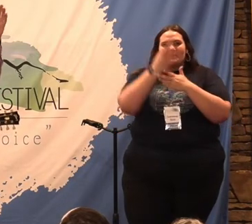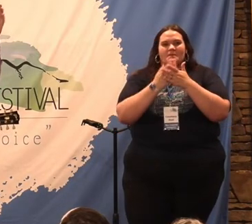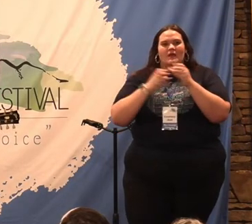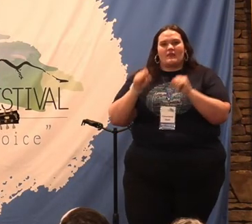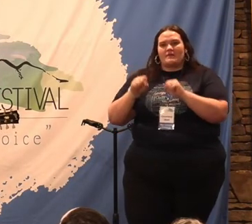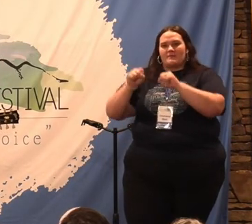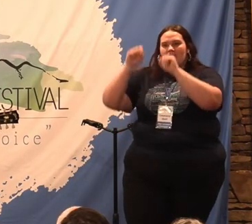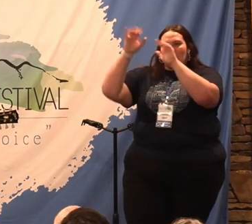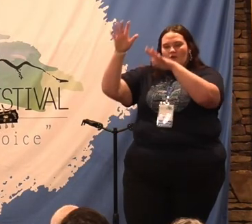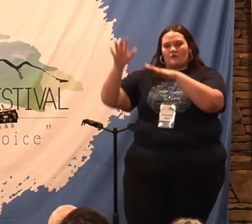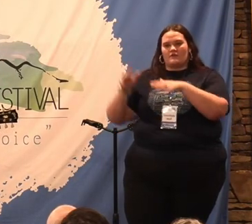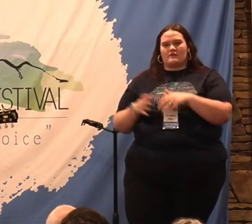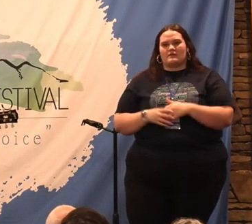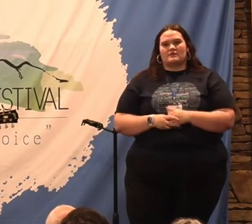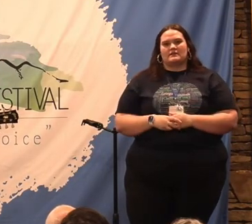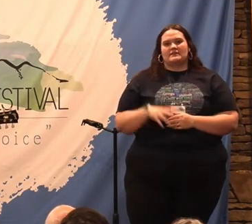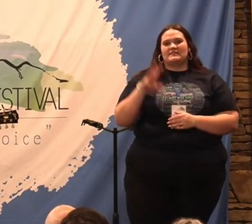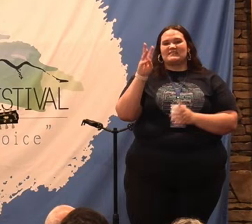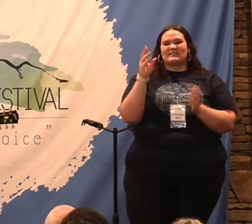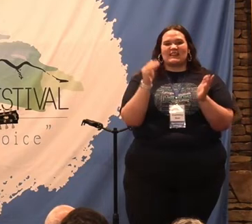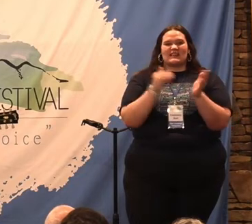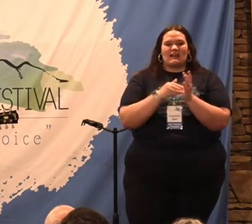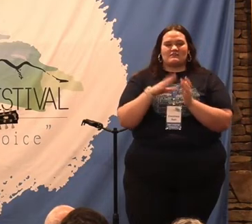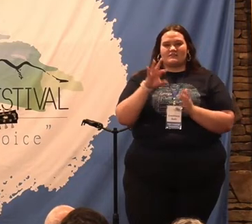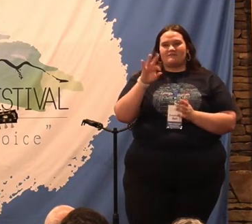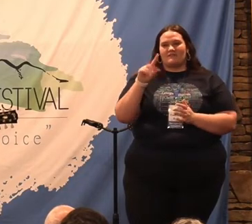Mount Mitchell is. It's over 6,000 feet.